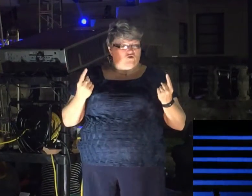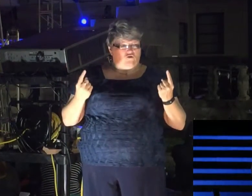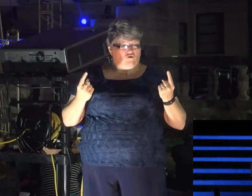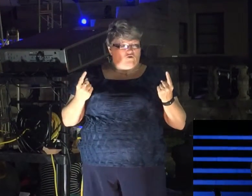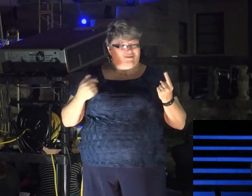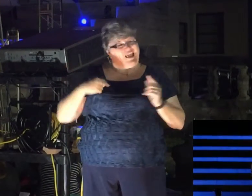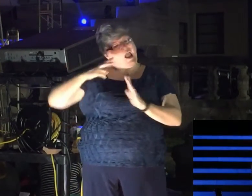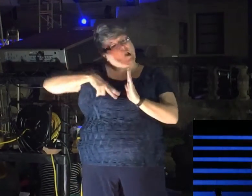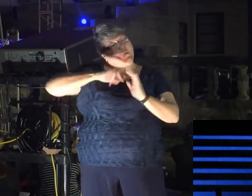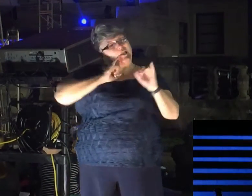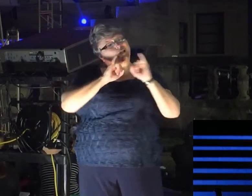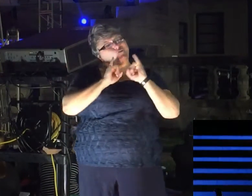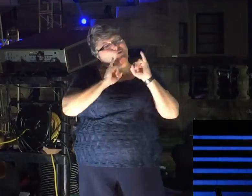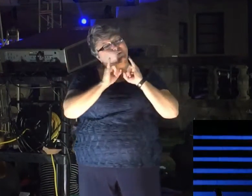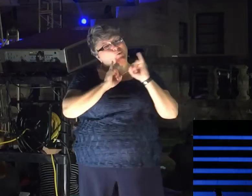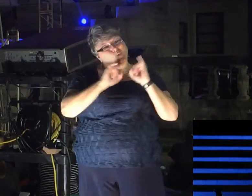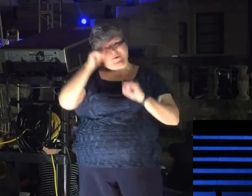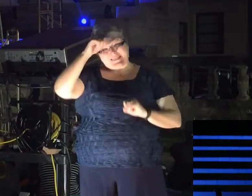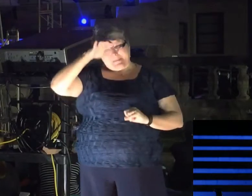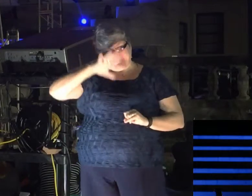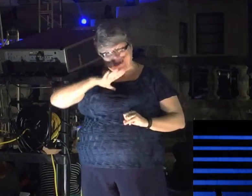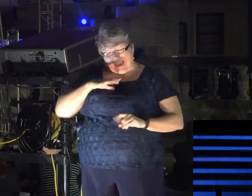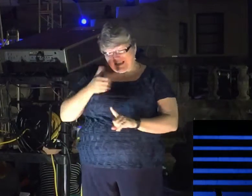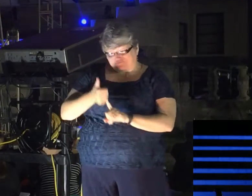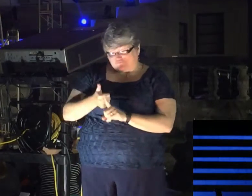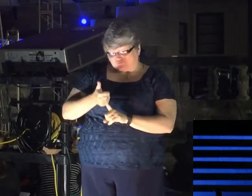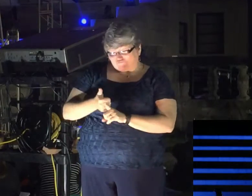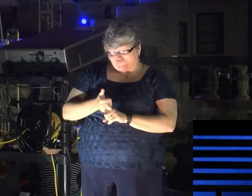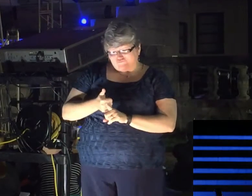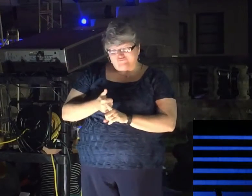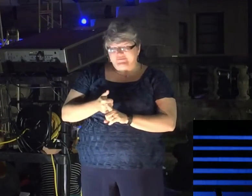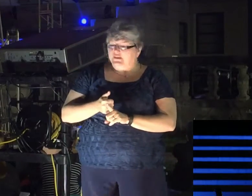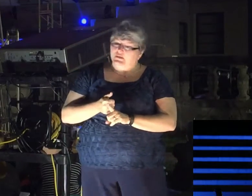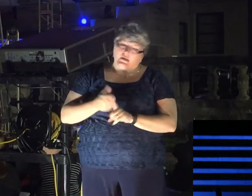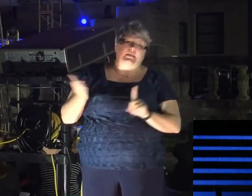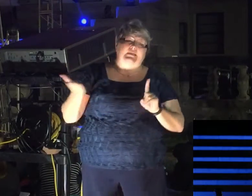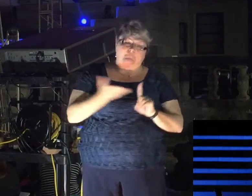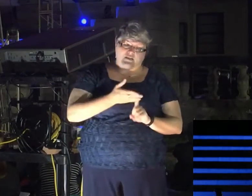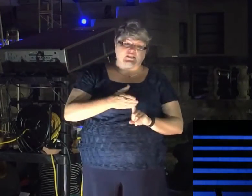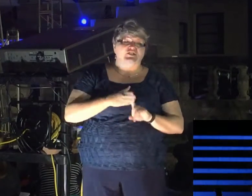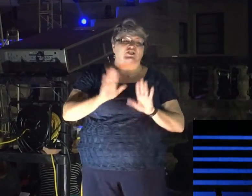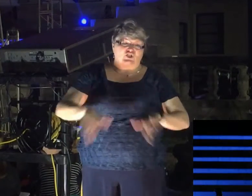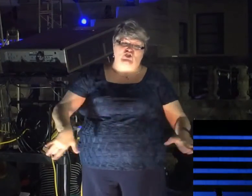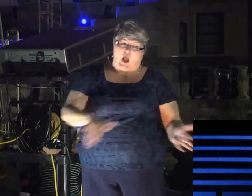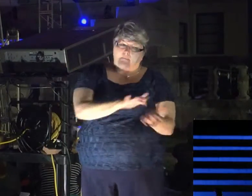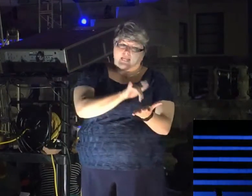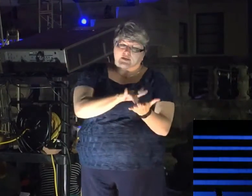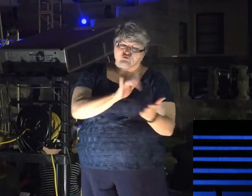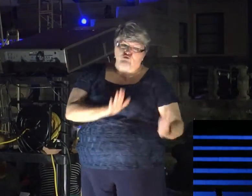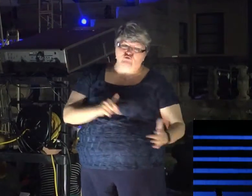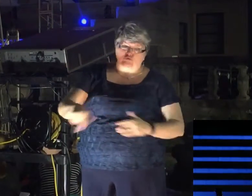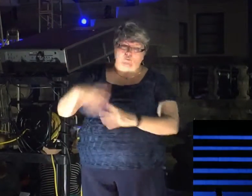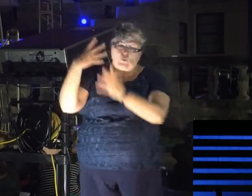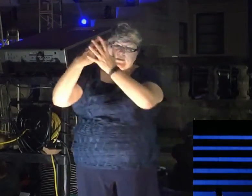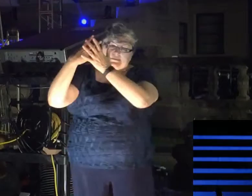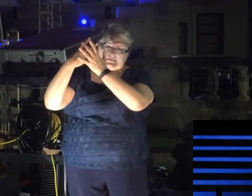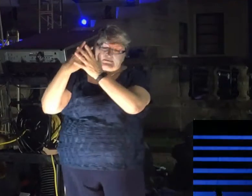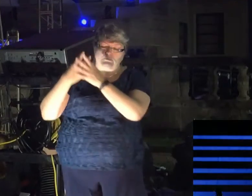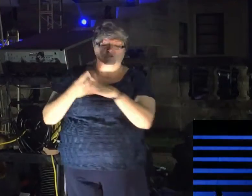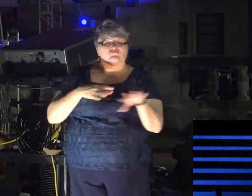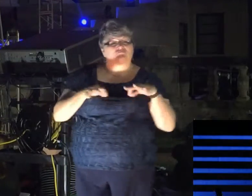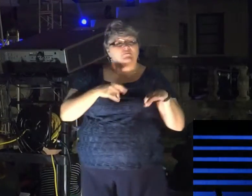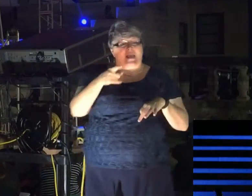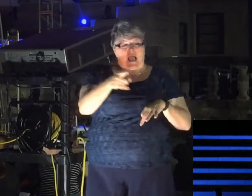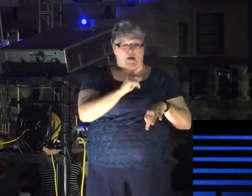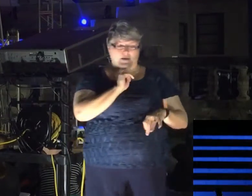offer. And I read an interview with a man who was a convicted child molester in prison,